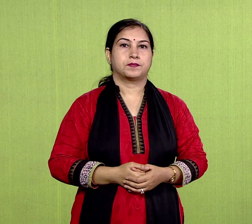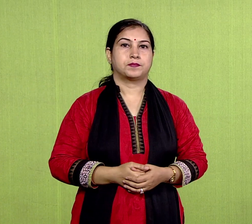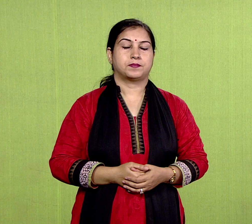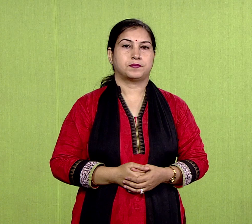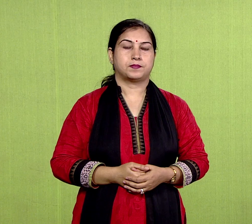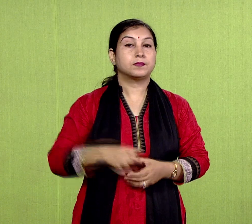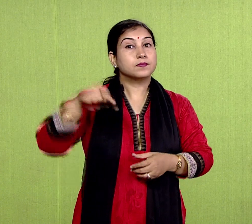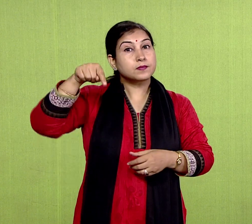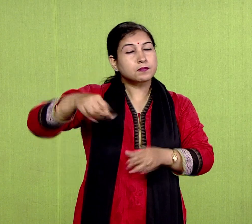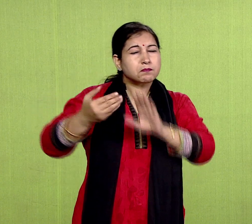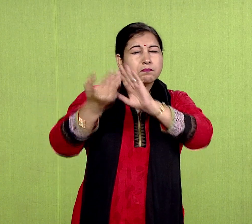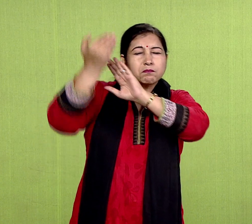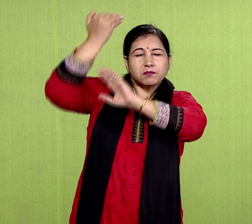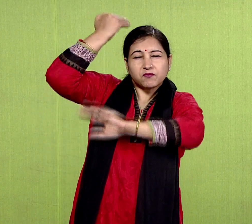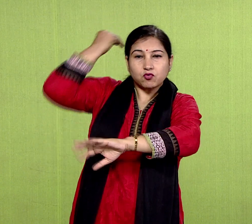during ancient period,